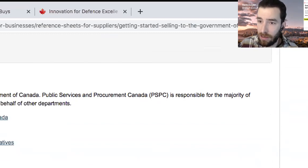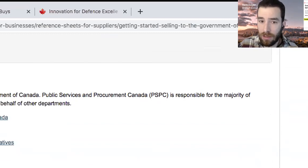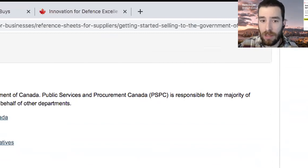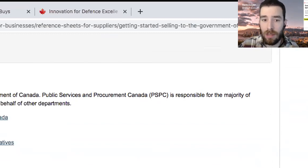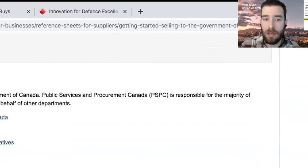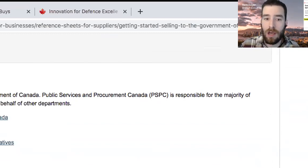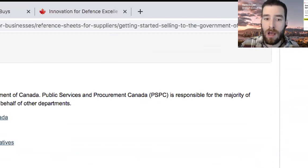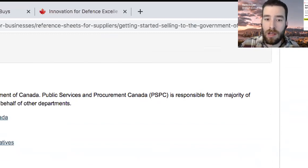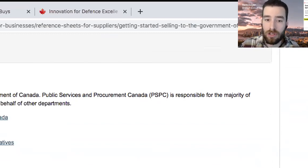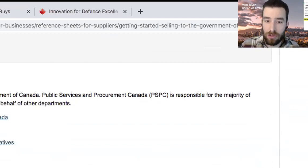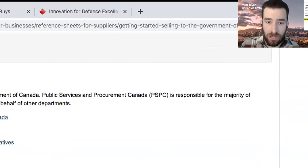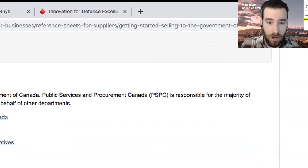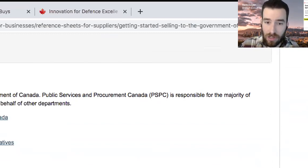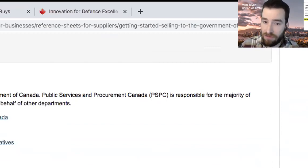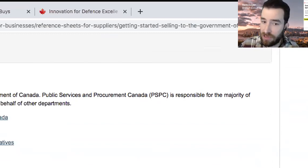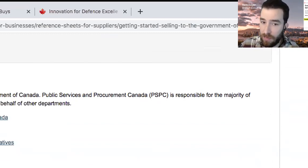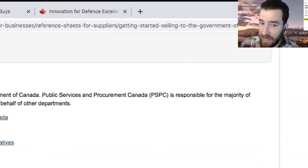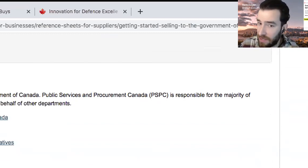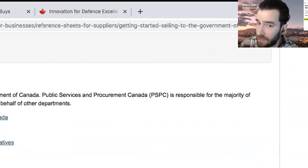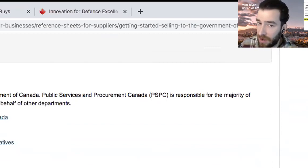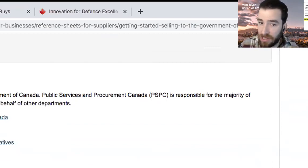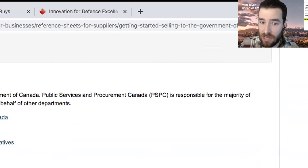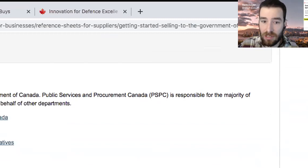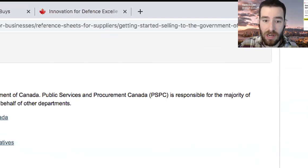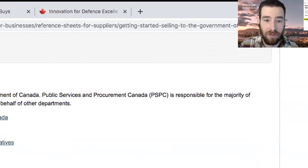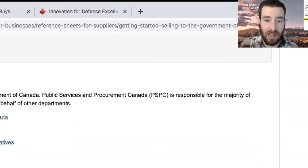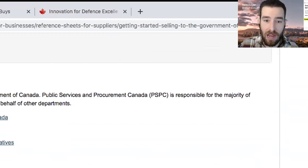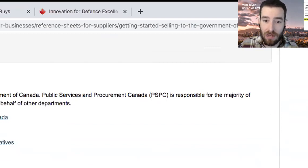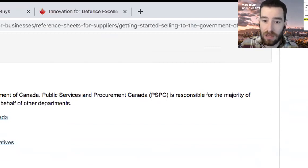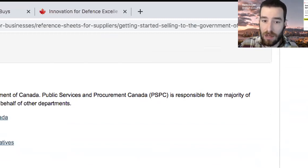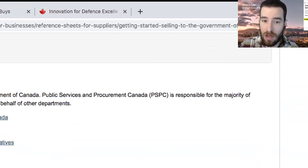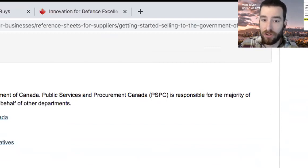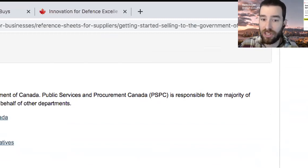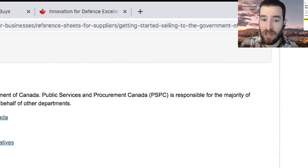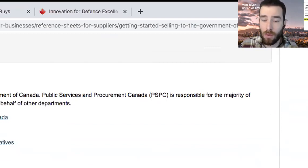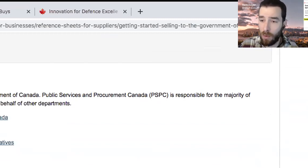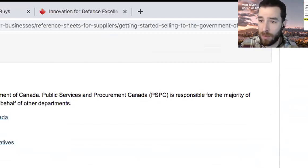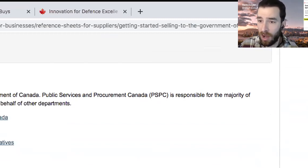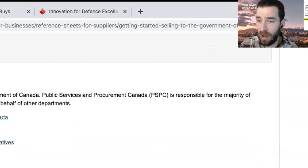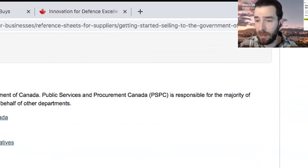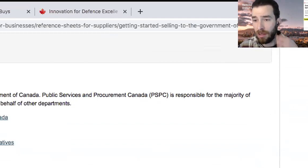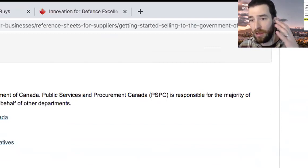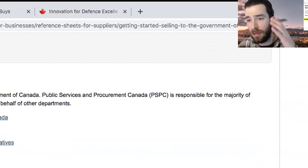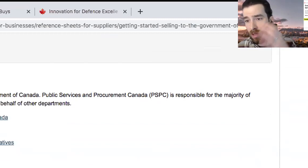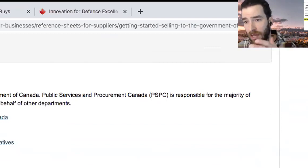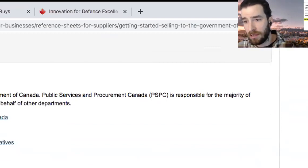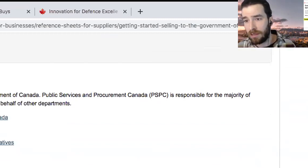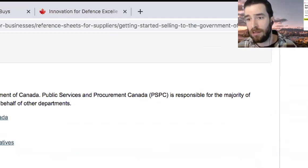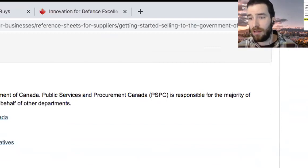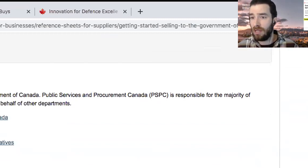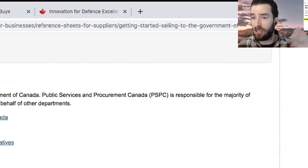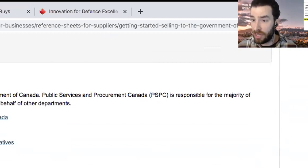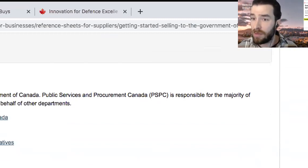know it. So it just starts off with some basics of how to sell to the Government of Canada, understanding what we buy.